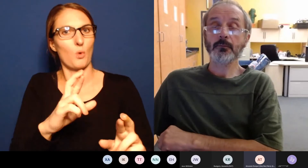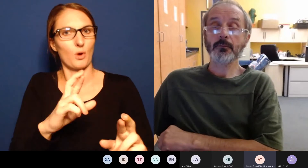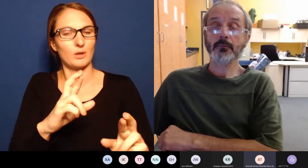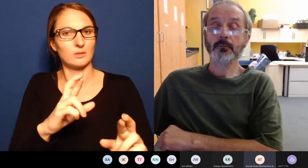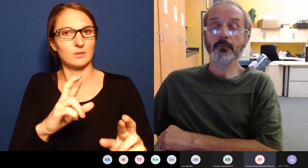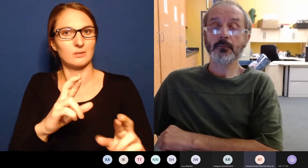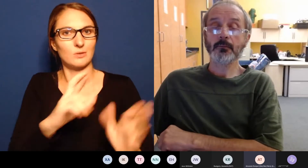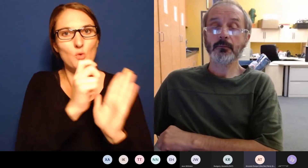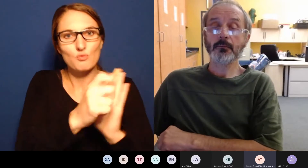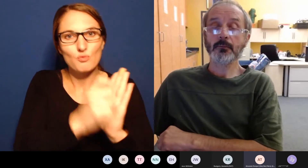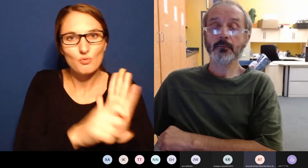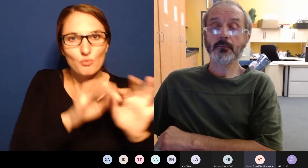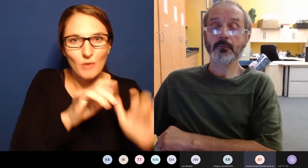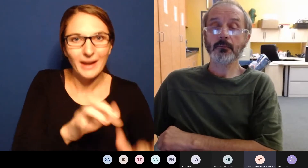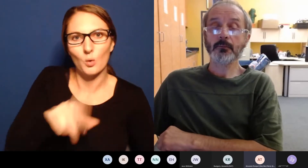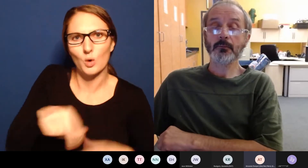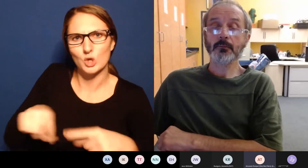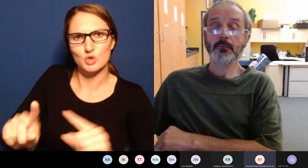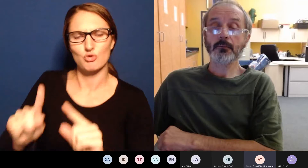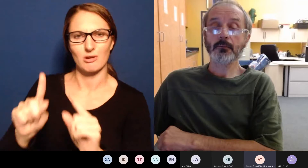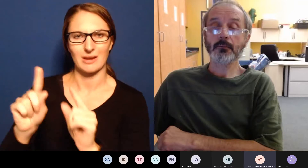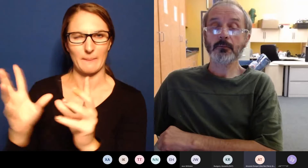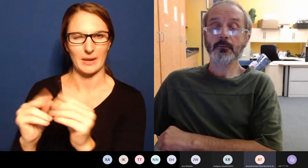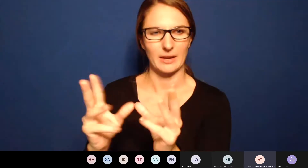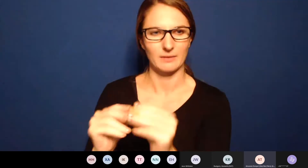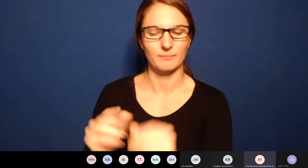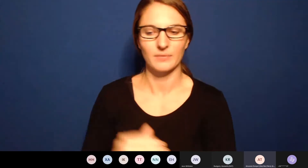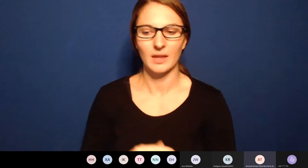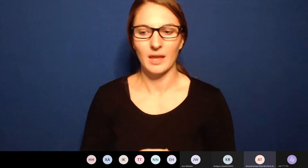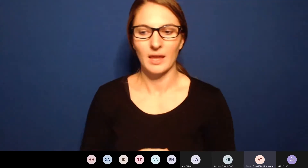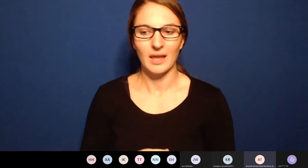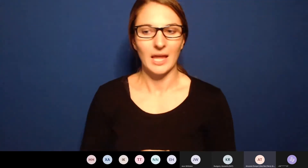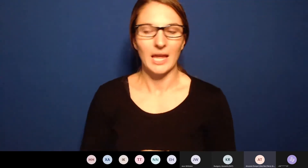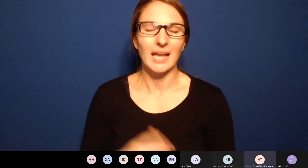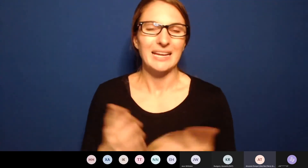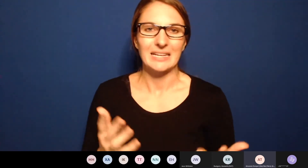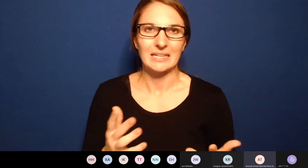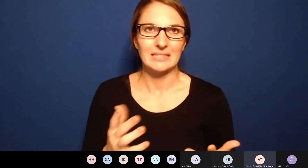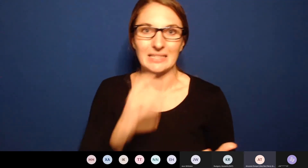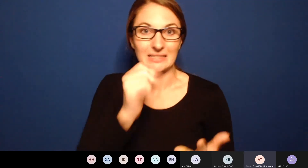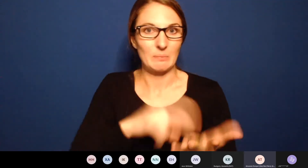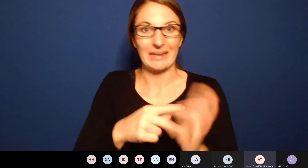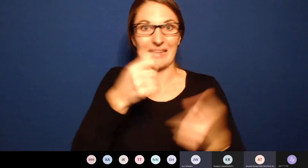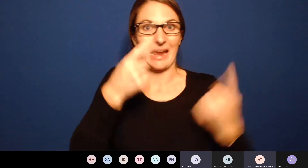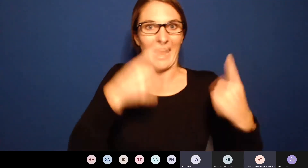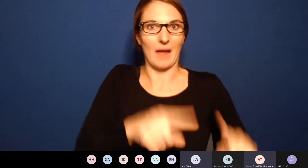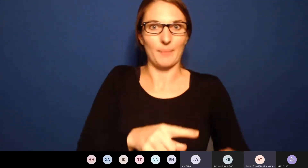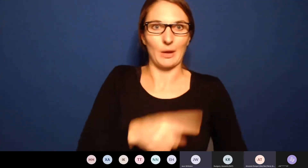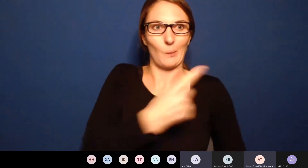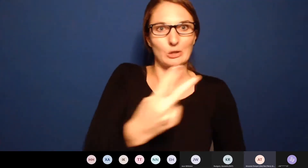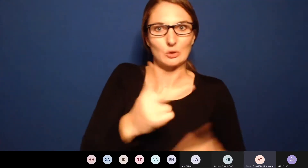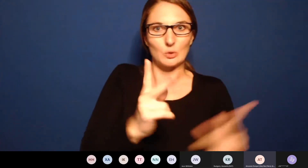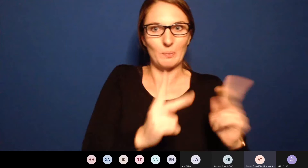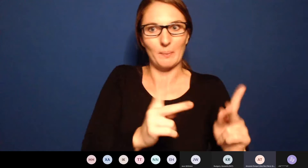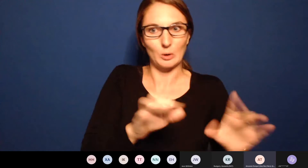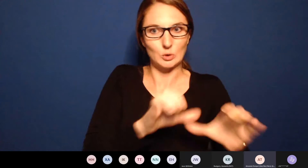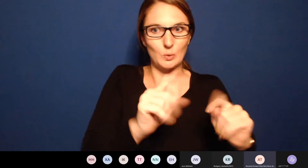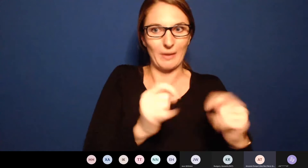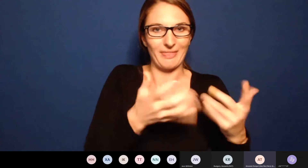in writing or at meetings. It's not that this hasn't been going on or just one or two people have been doing it.